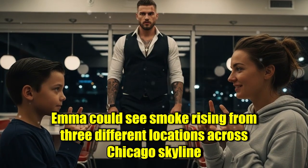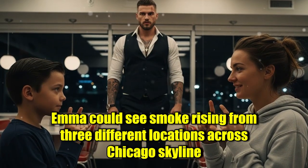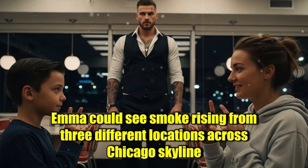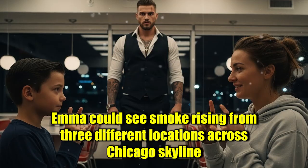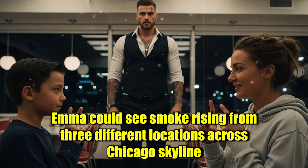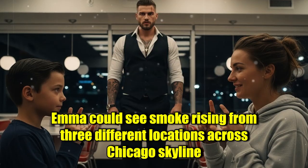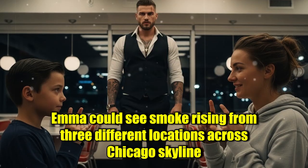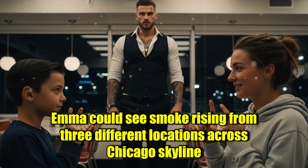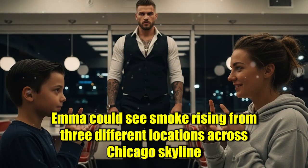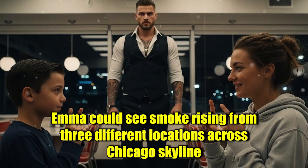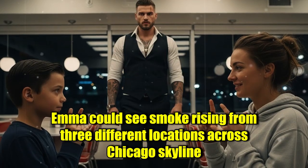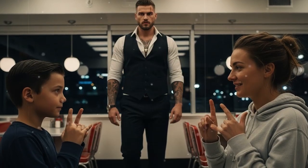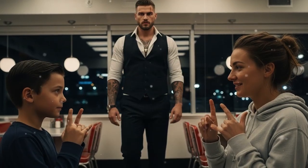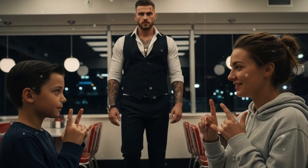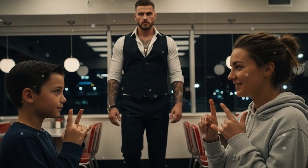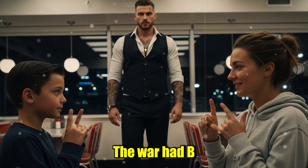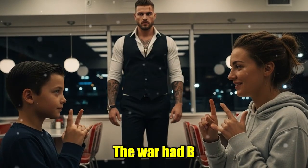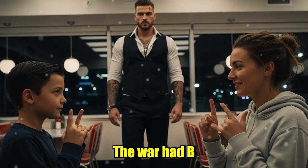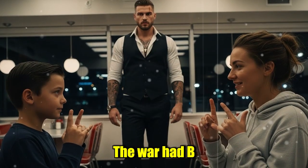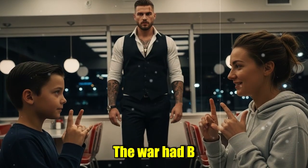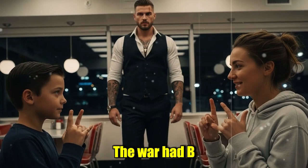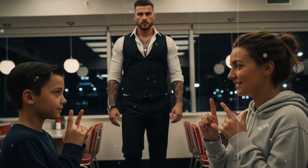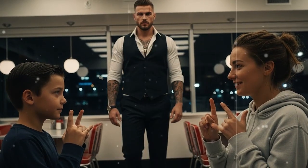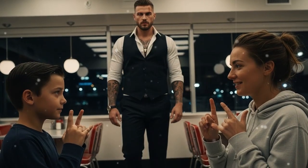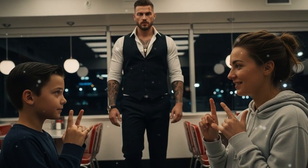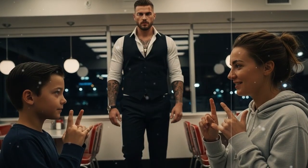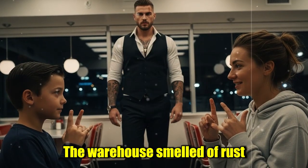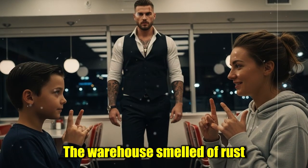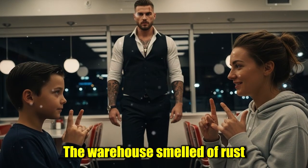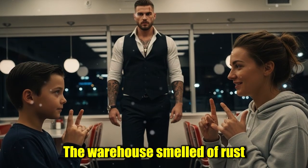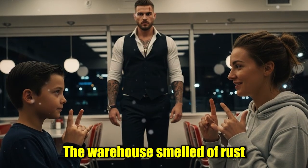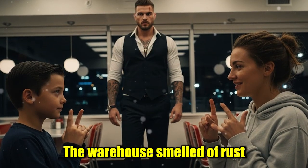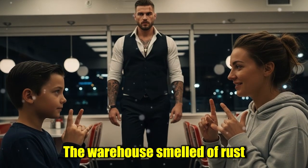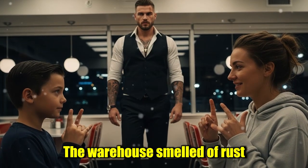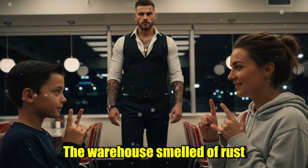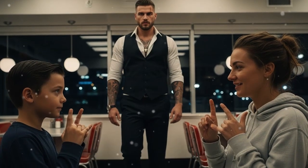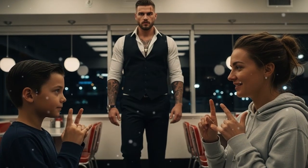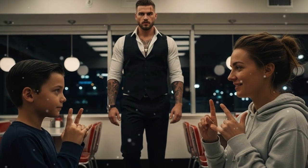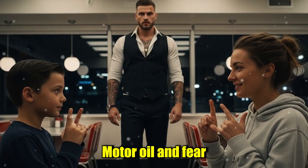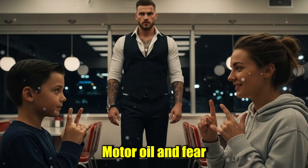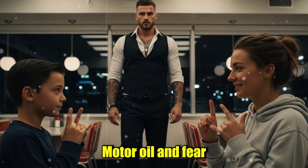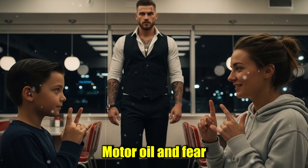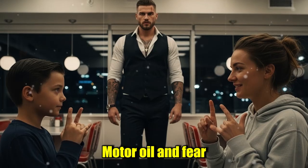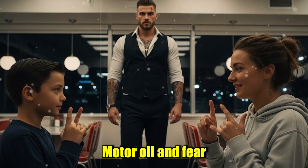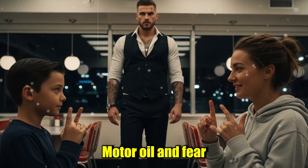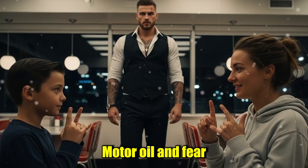locations across Chicago's skyline. The war had begun. The warehouse smelled of rust, motor oil, and